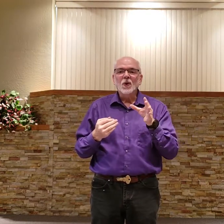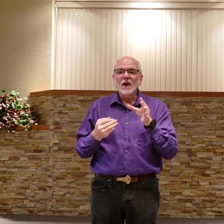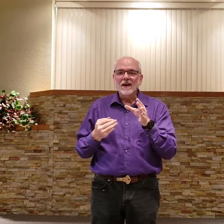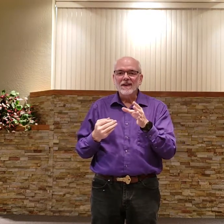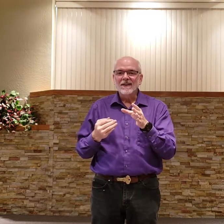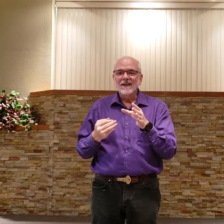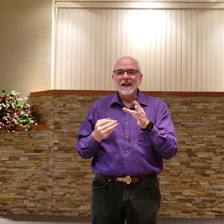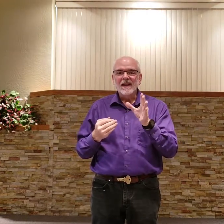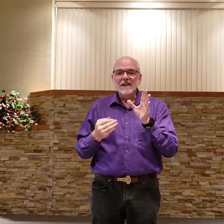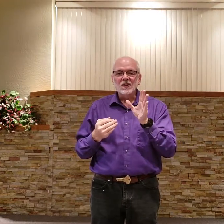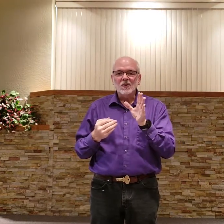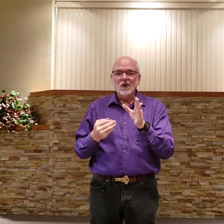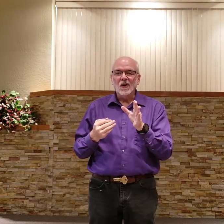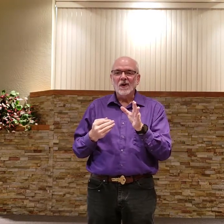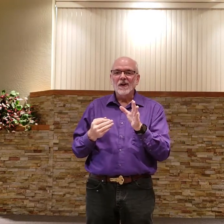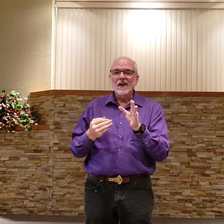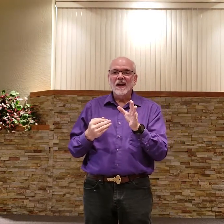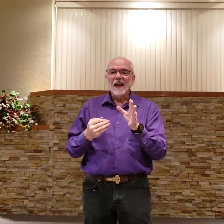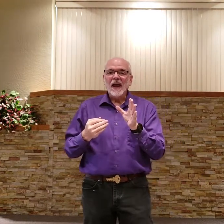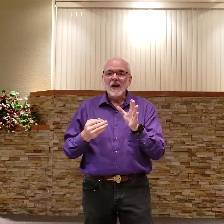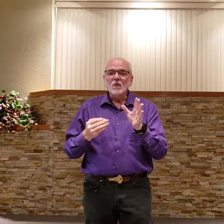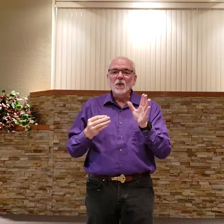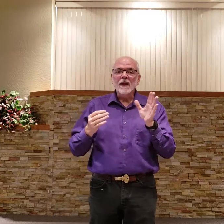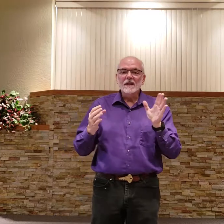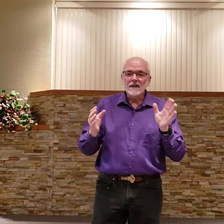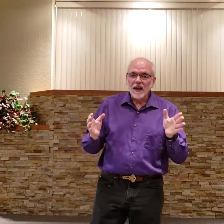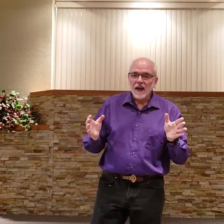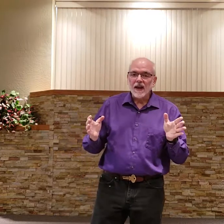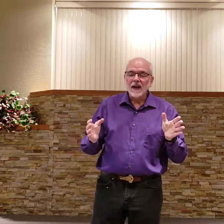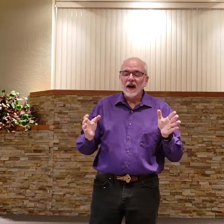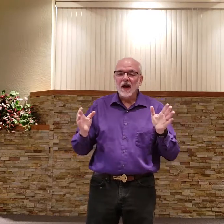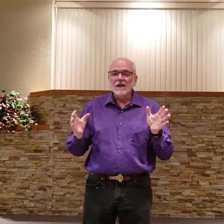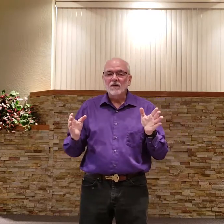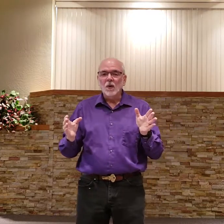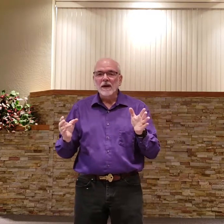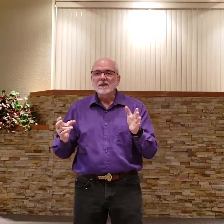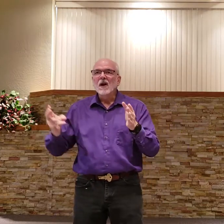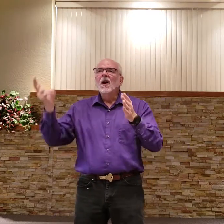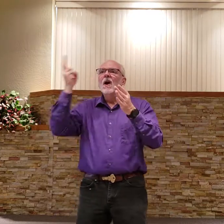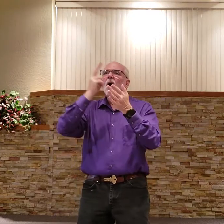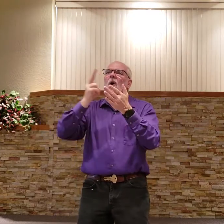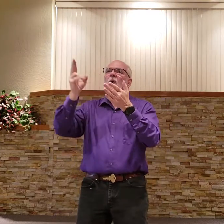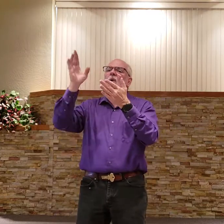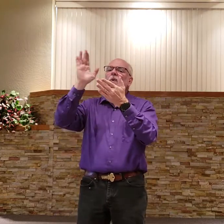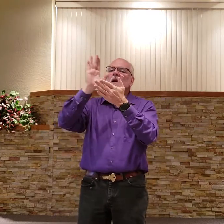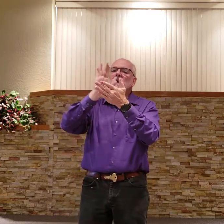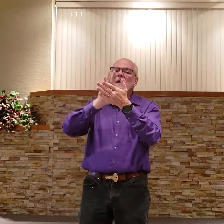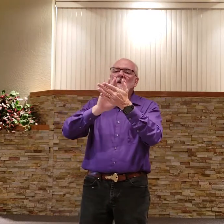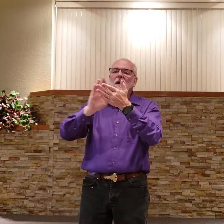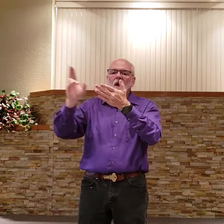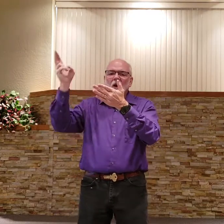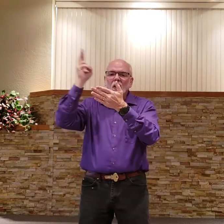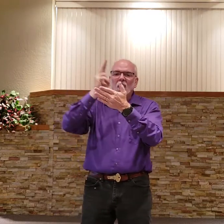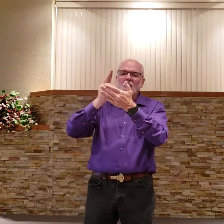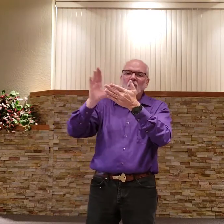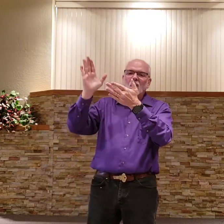join the song. And we say in our voice, holy,